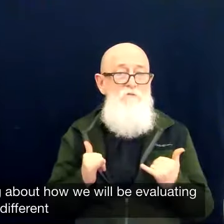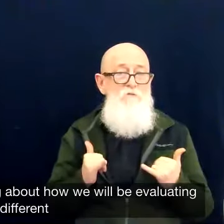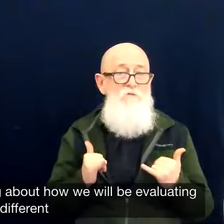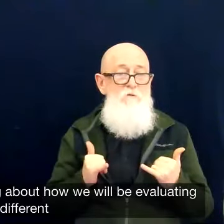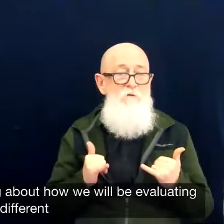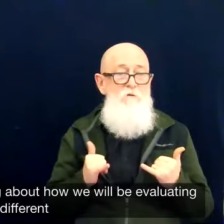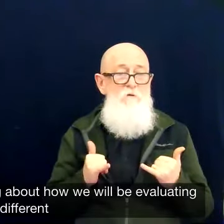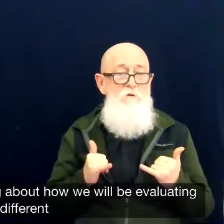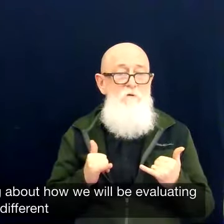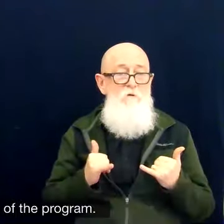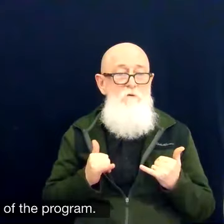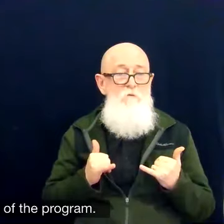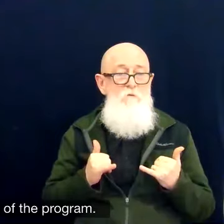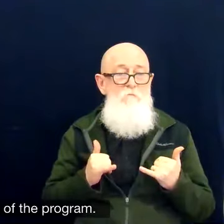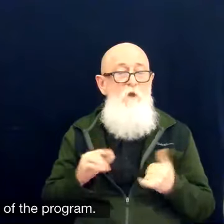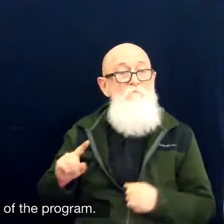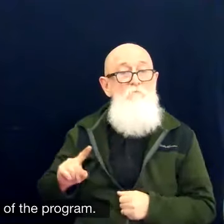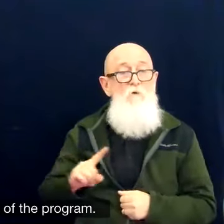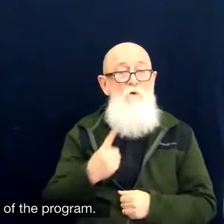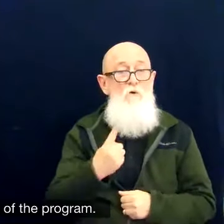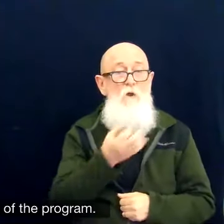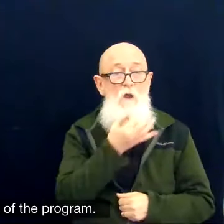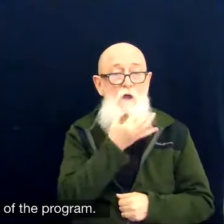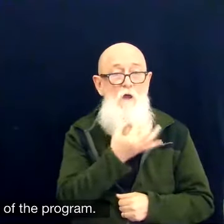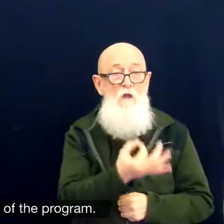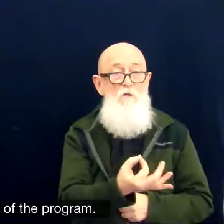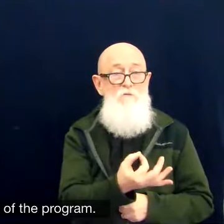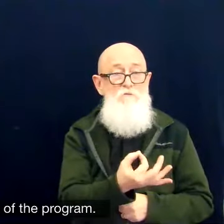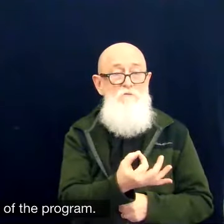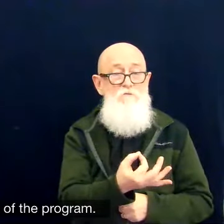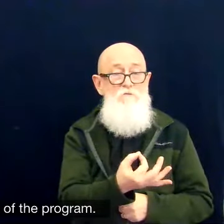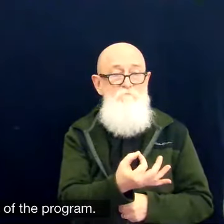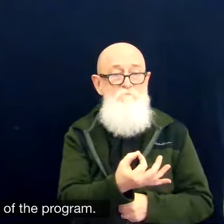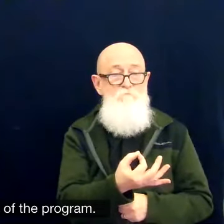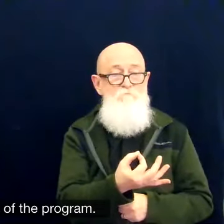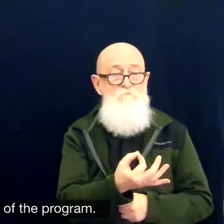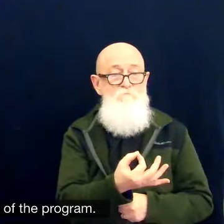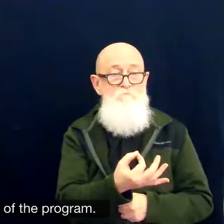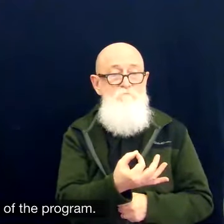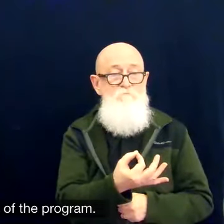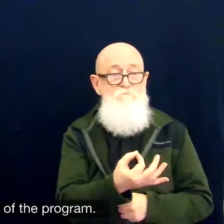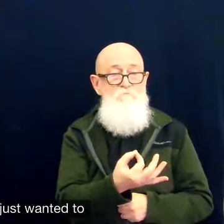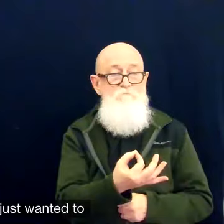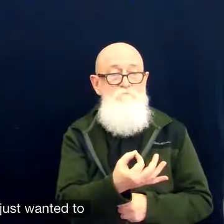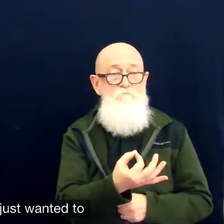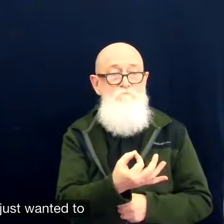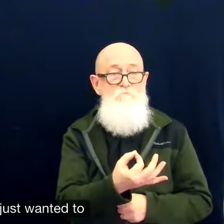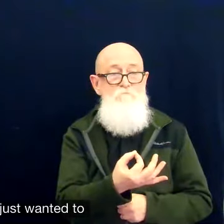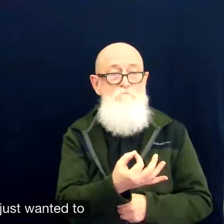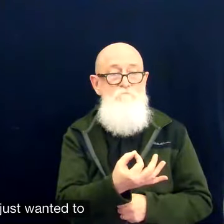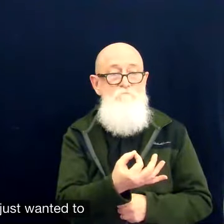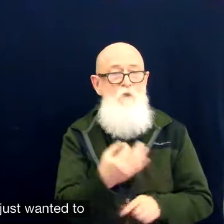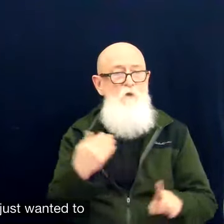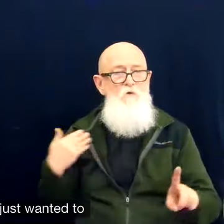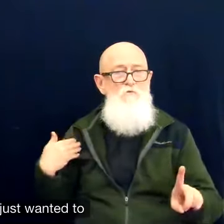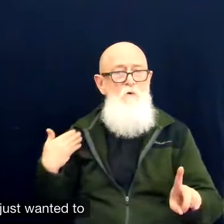So I first just wanted to check and reflect on what we've covered so far and just check if anybody